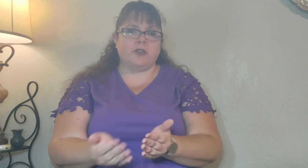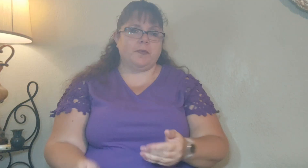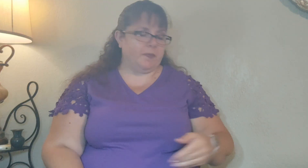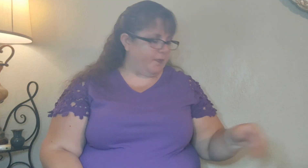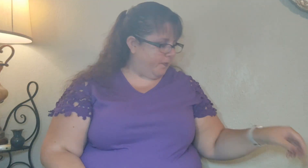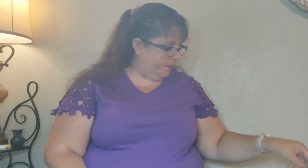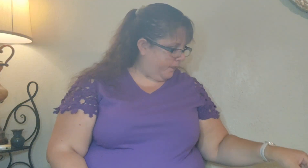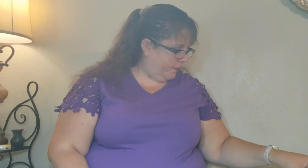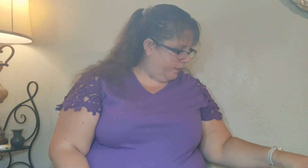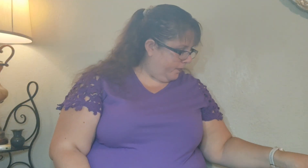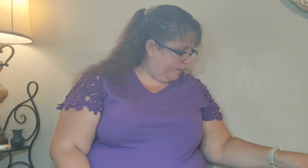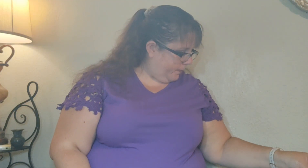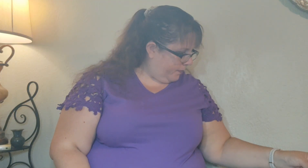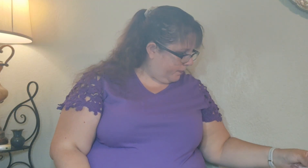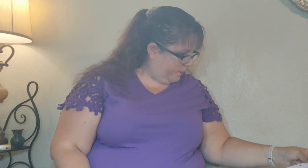ocean.